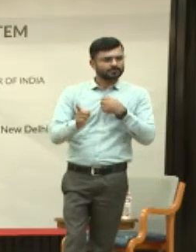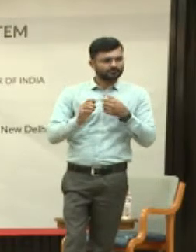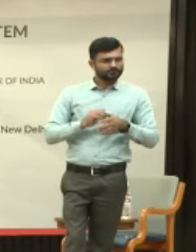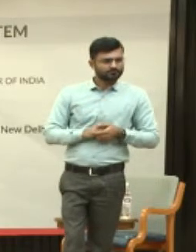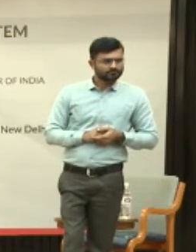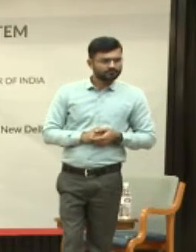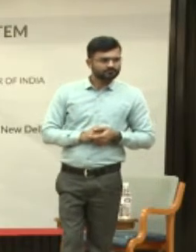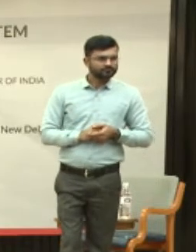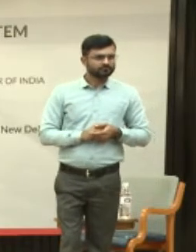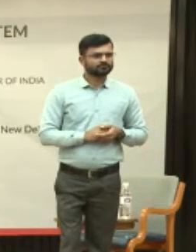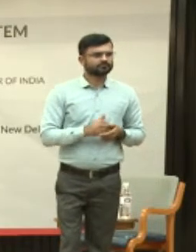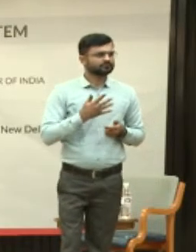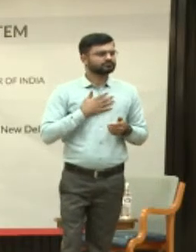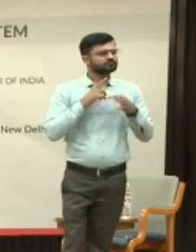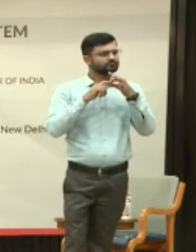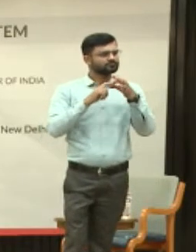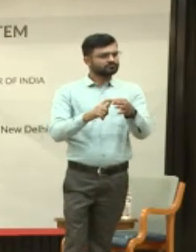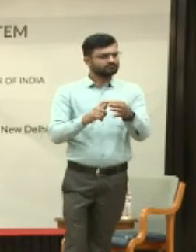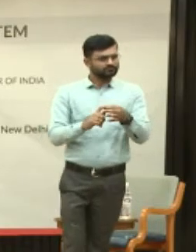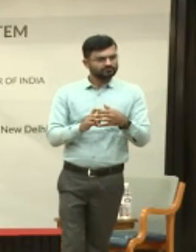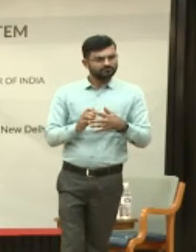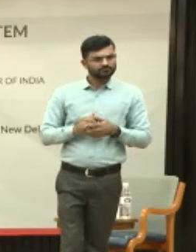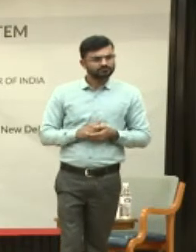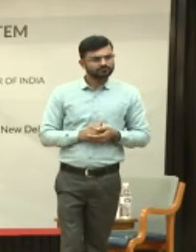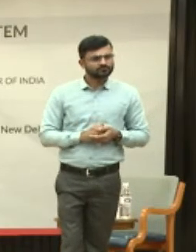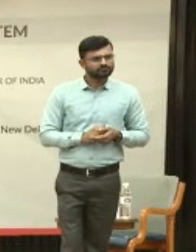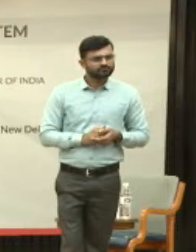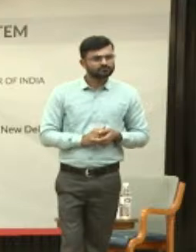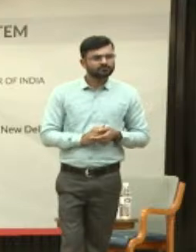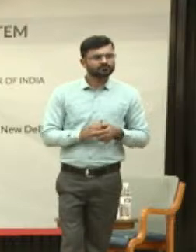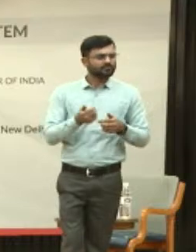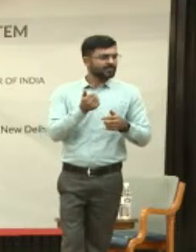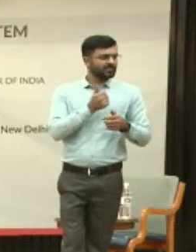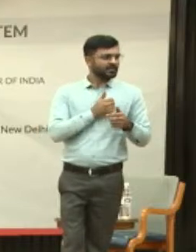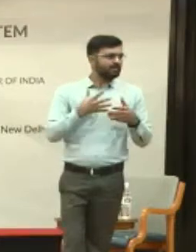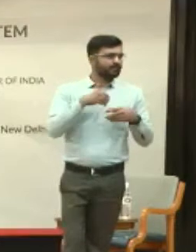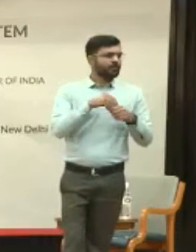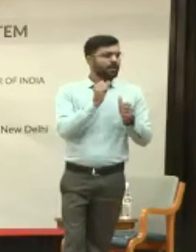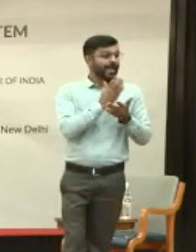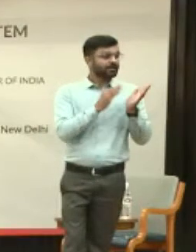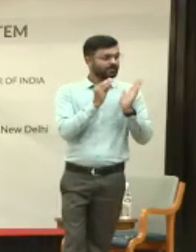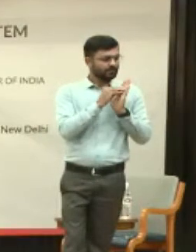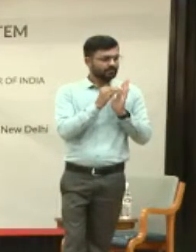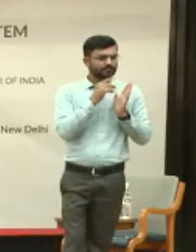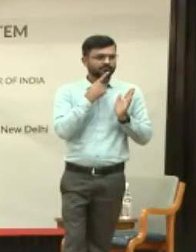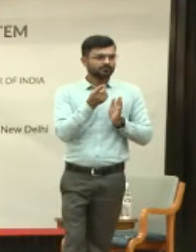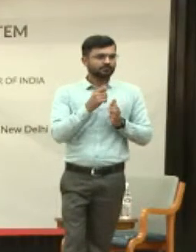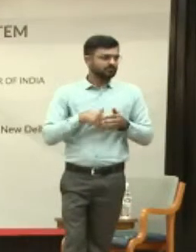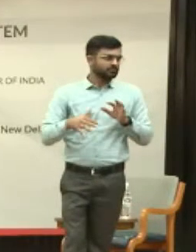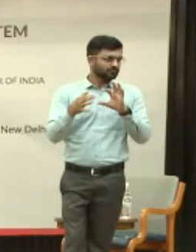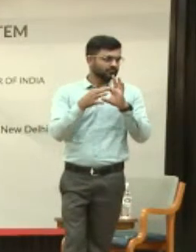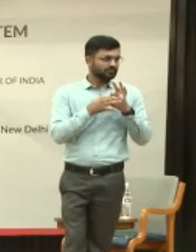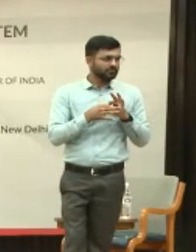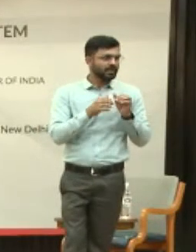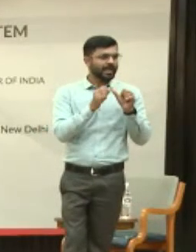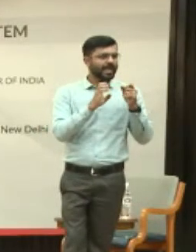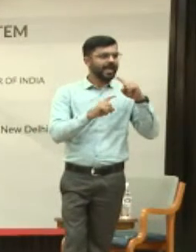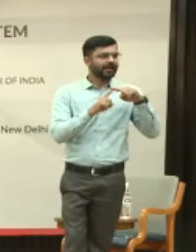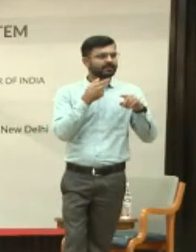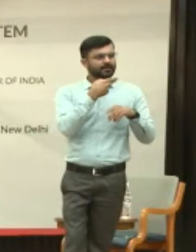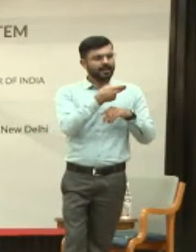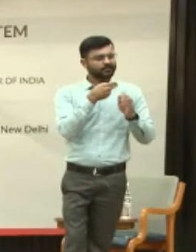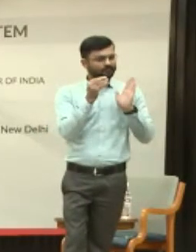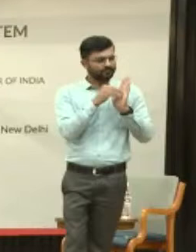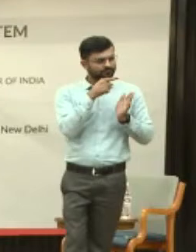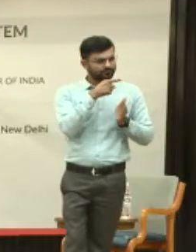And so my question is, with all these, with the attitude so embedded, deeply embedded in the Indian judiciary in